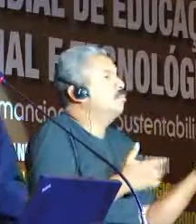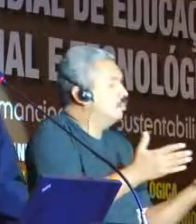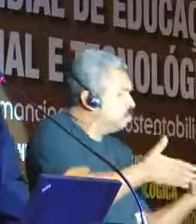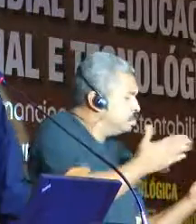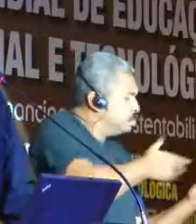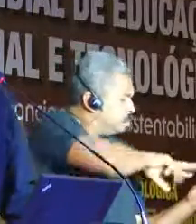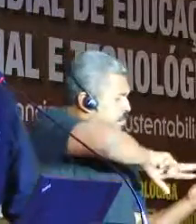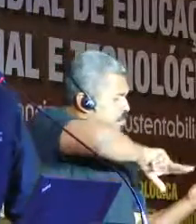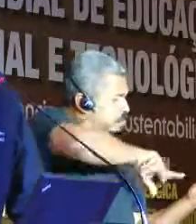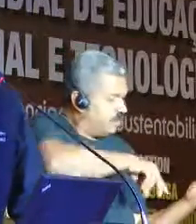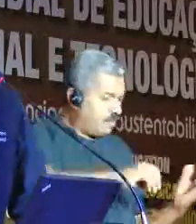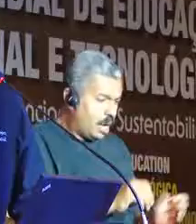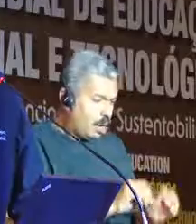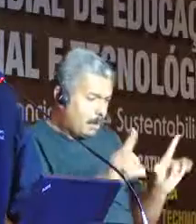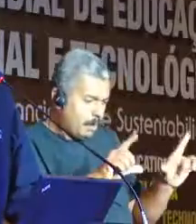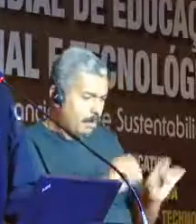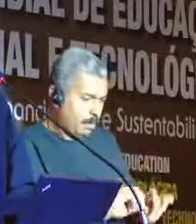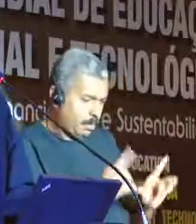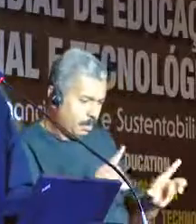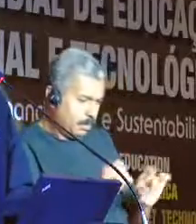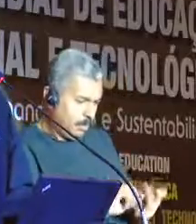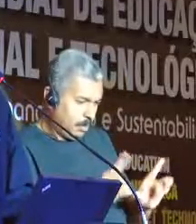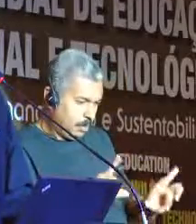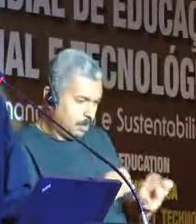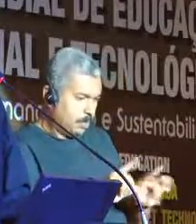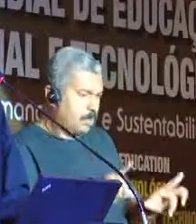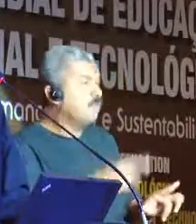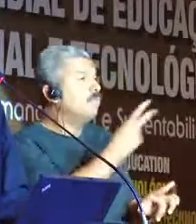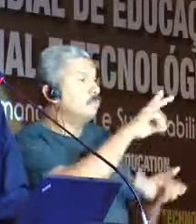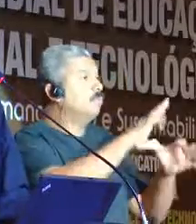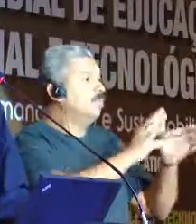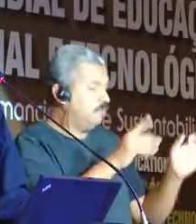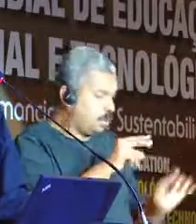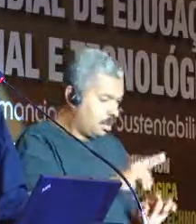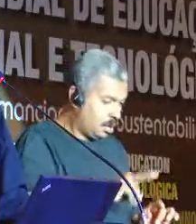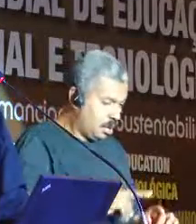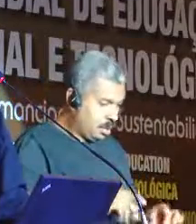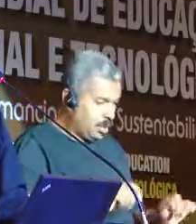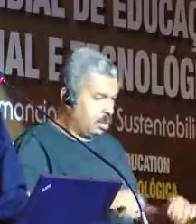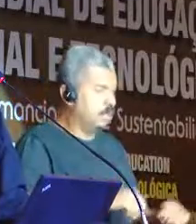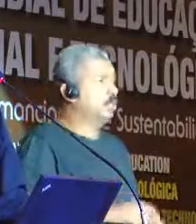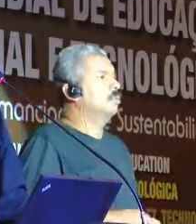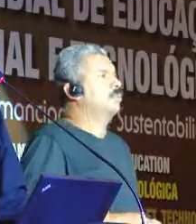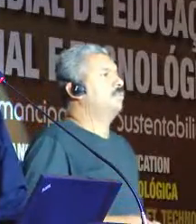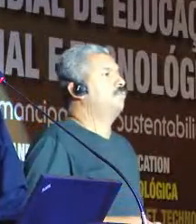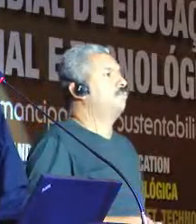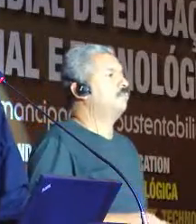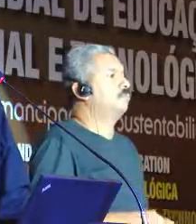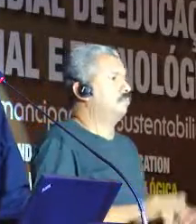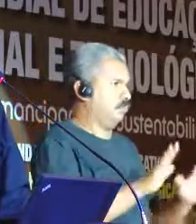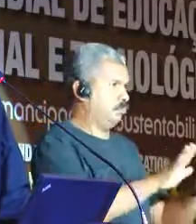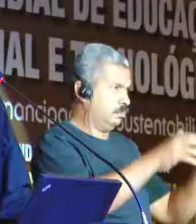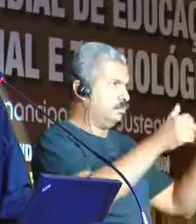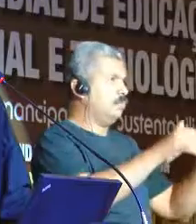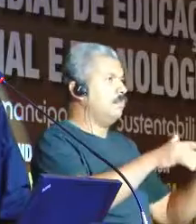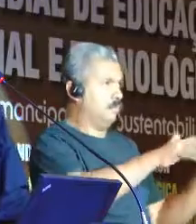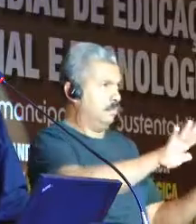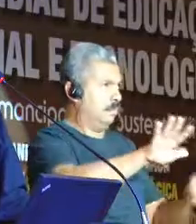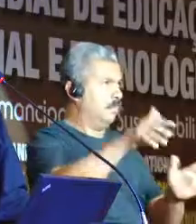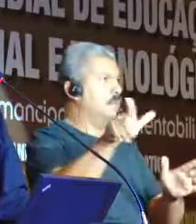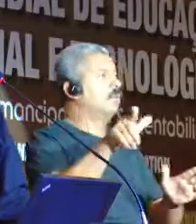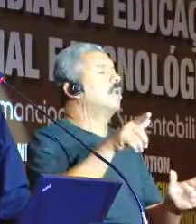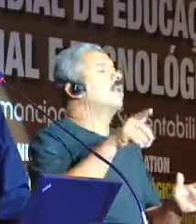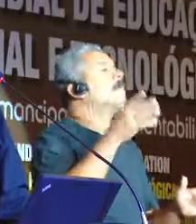In 1994, we had a problem where supercomputer companies were going out of business.